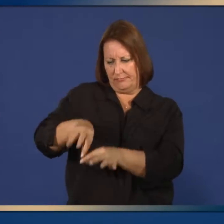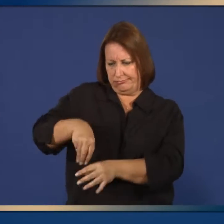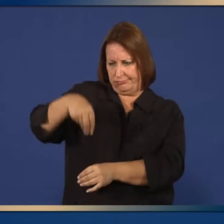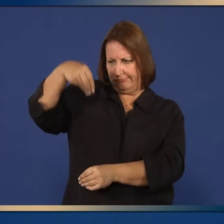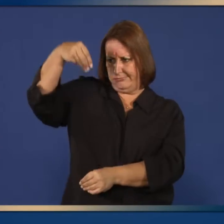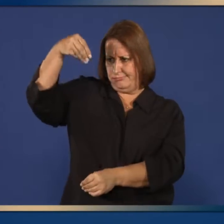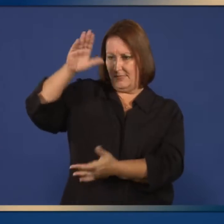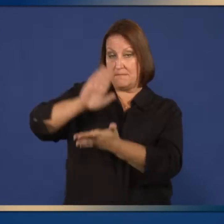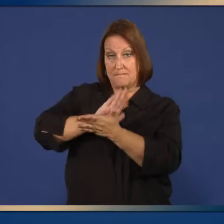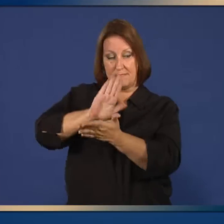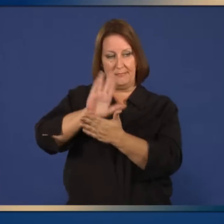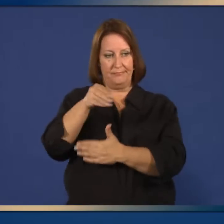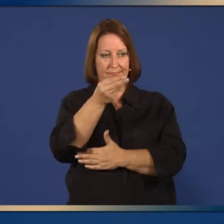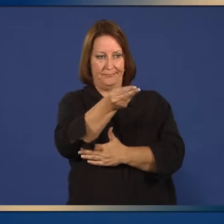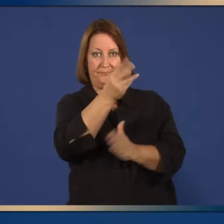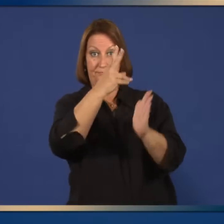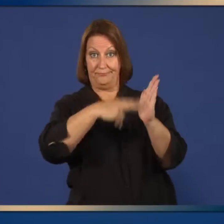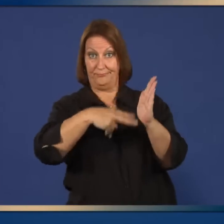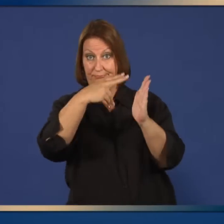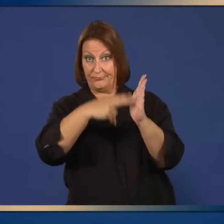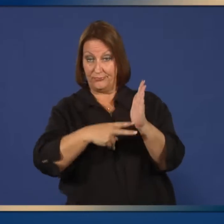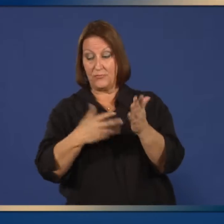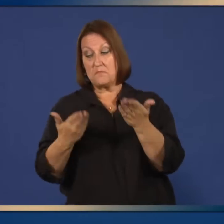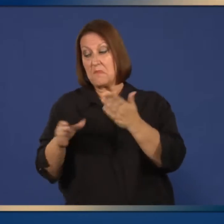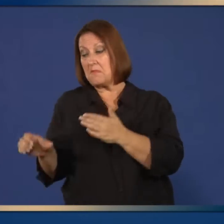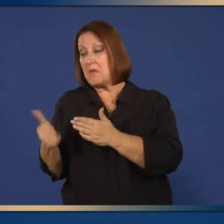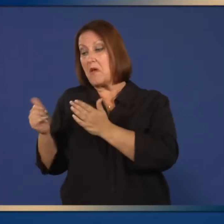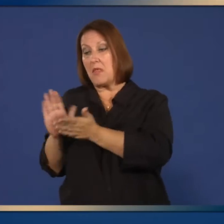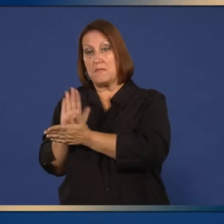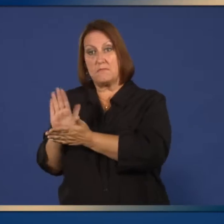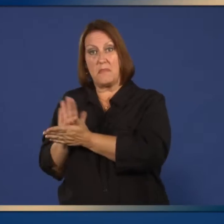suggest other sources of information.